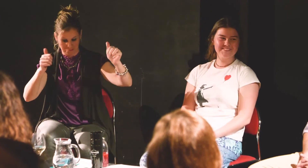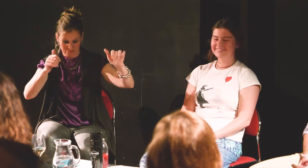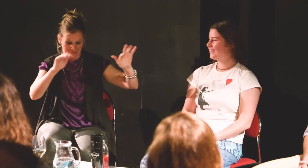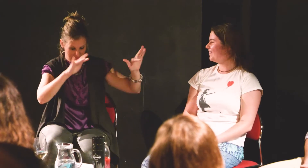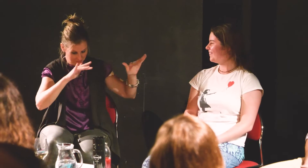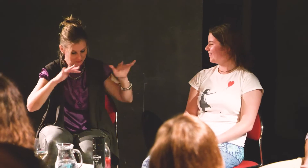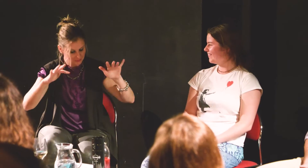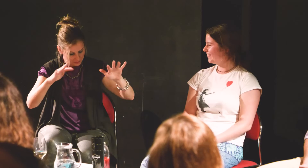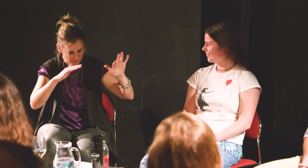Okay.